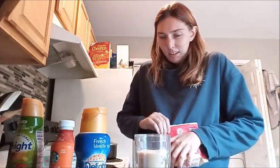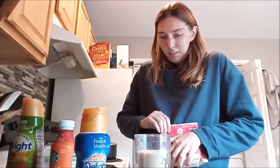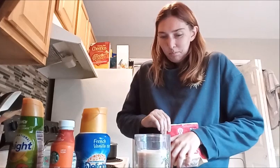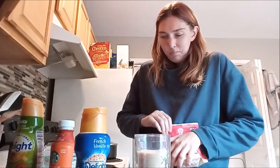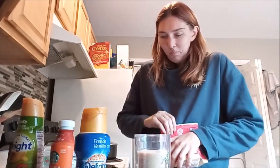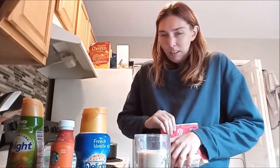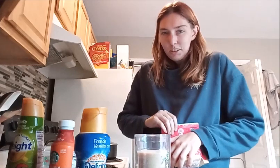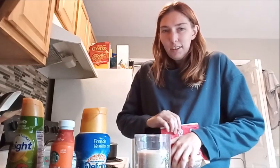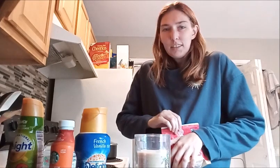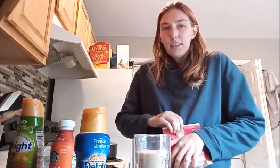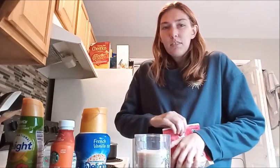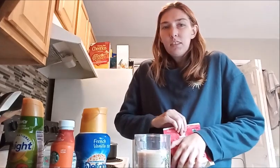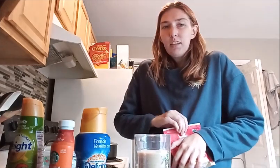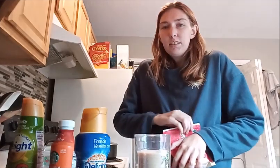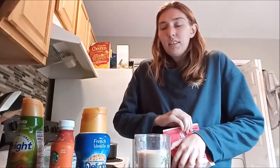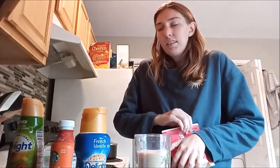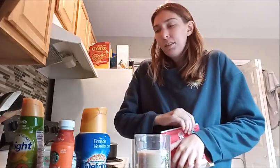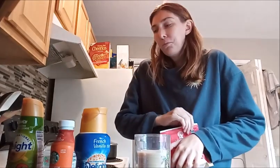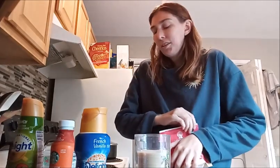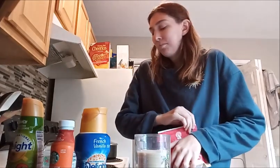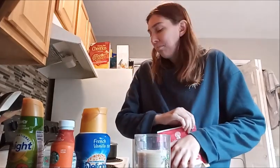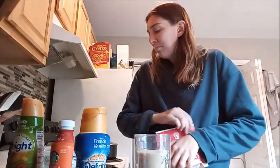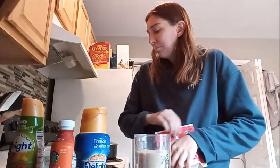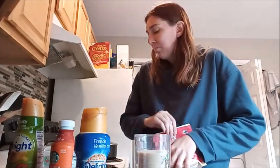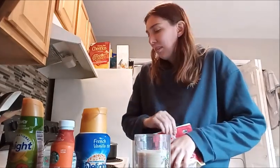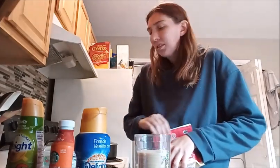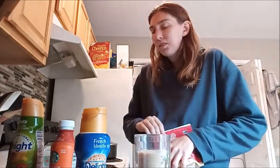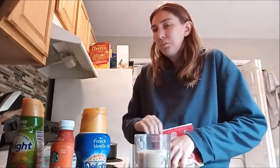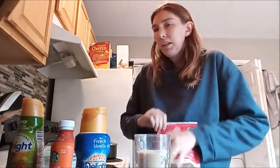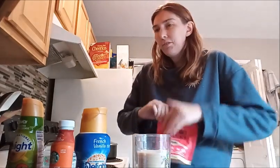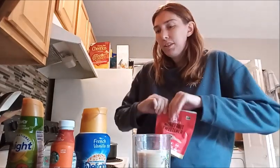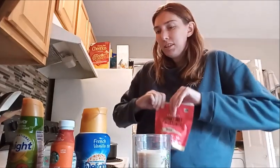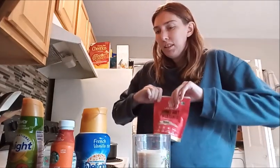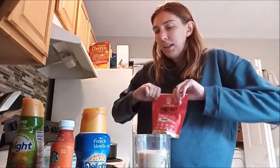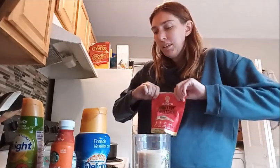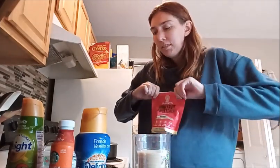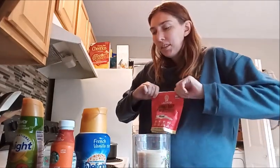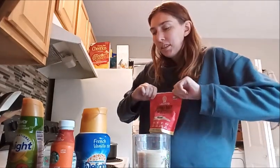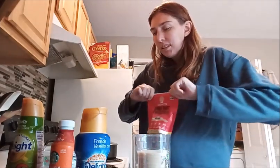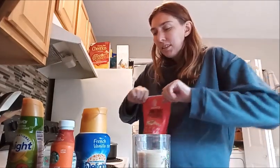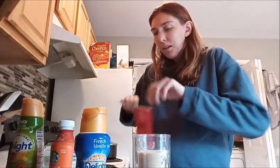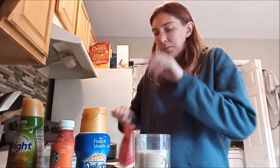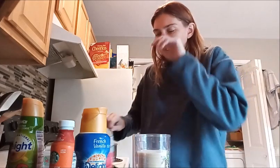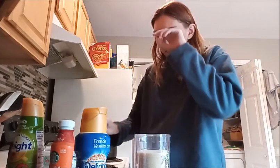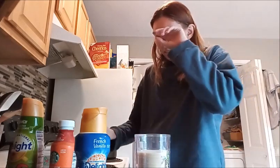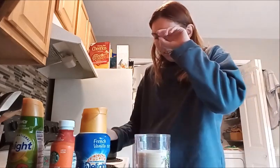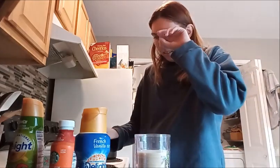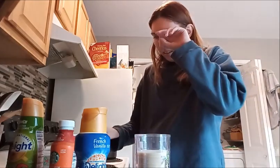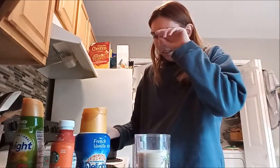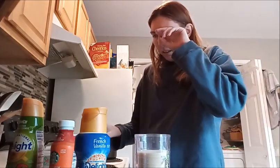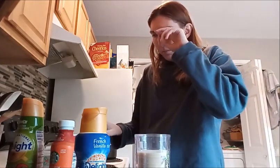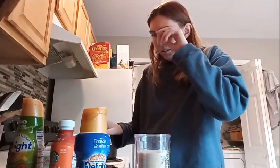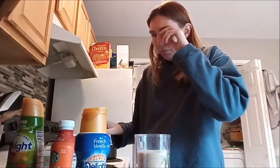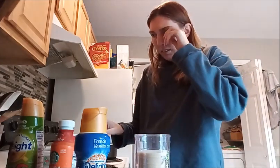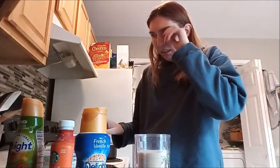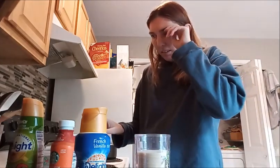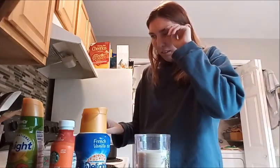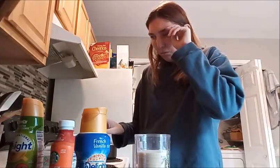Sorry, I said that really fast, and I said it weird. Just the way I phrased that. I did not mean to make that sound